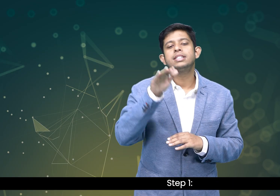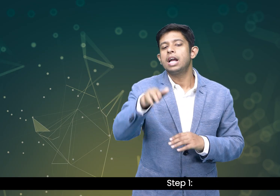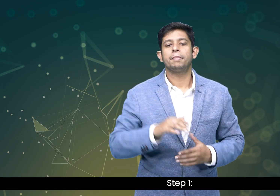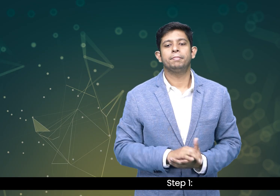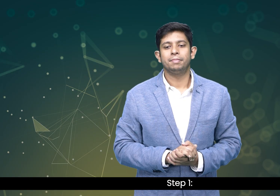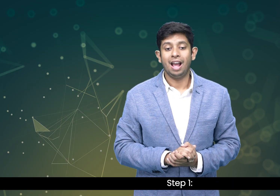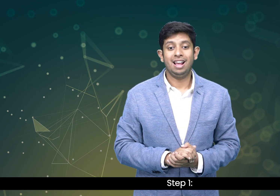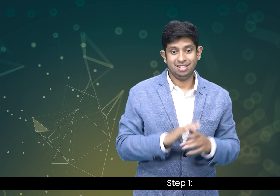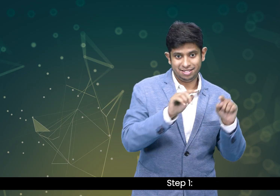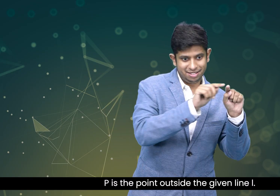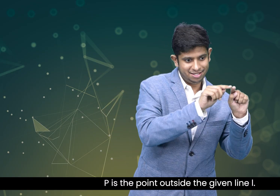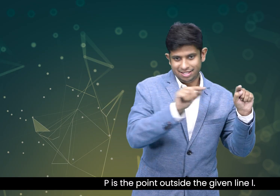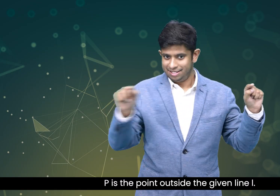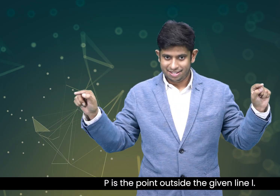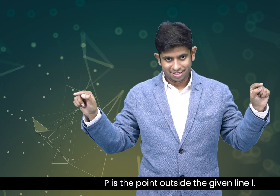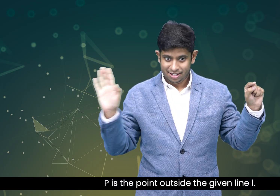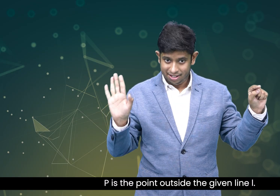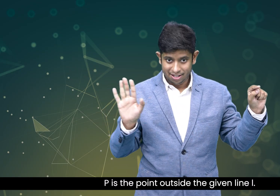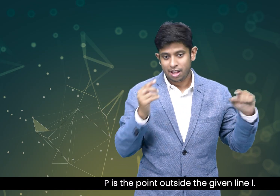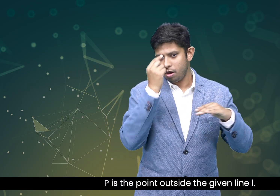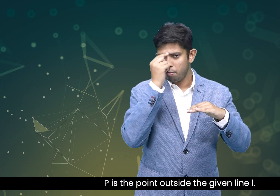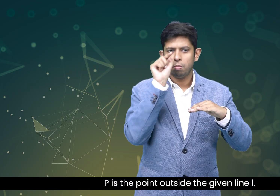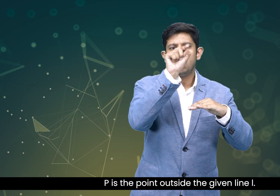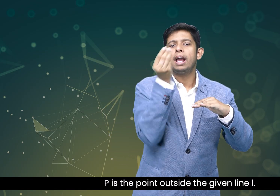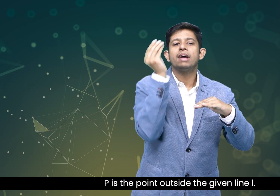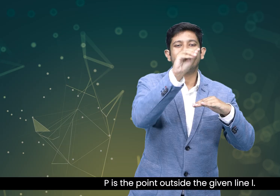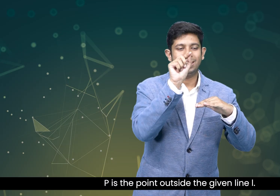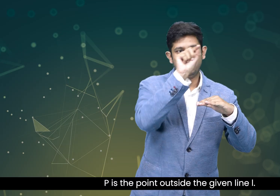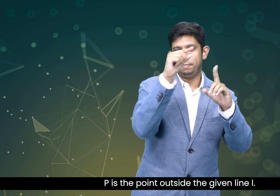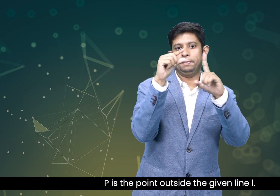1. P is the point outside the given line L.